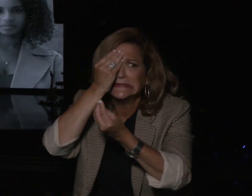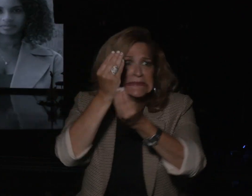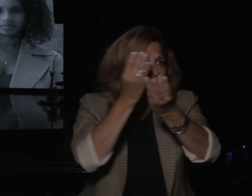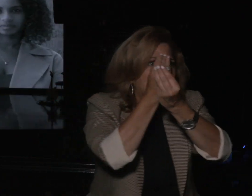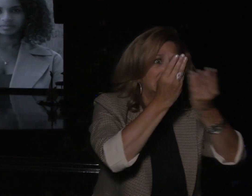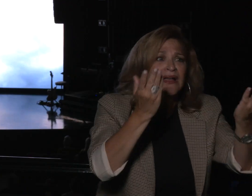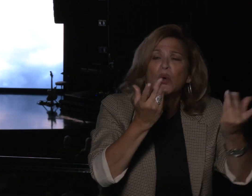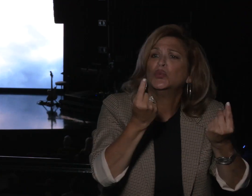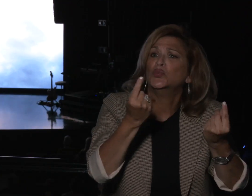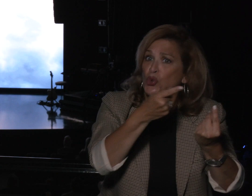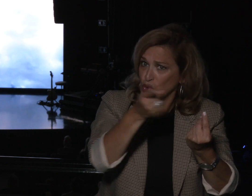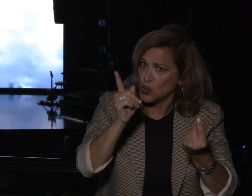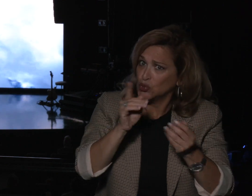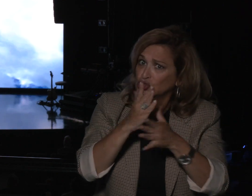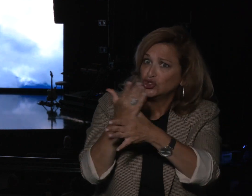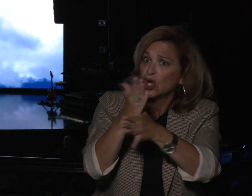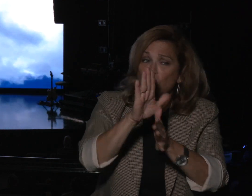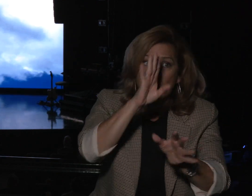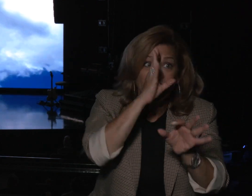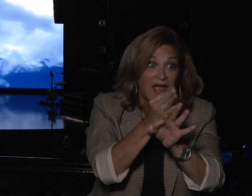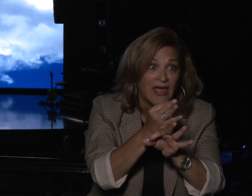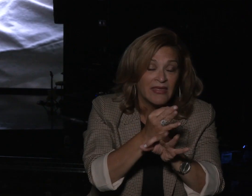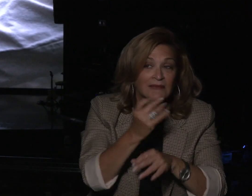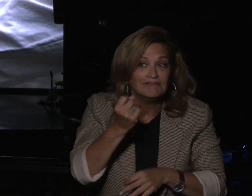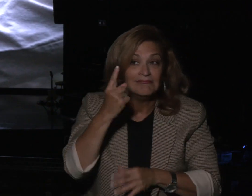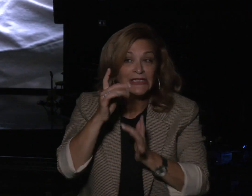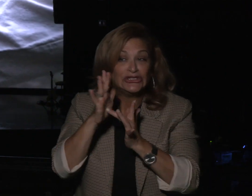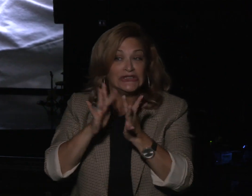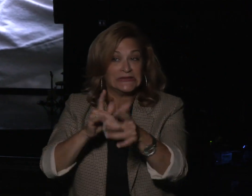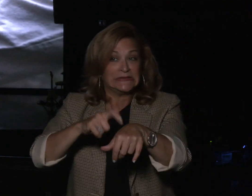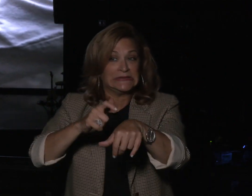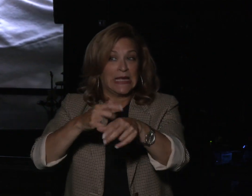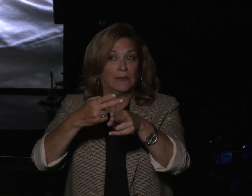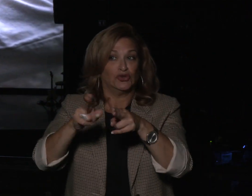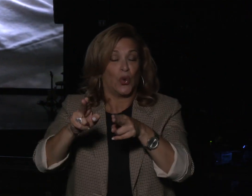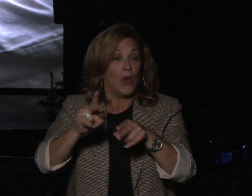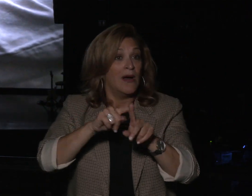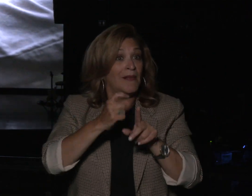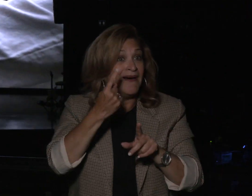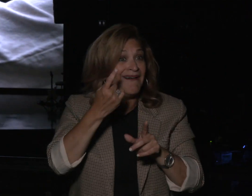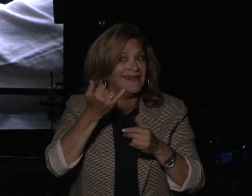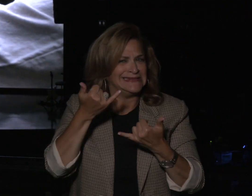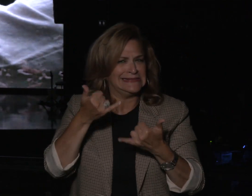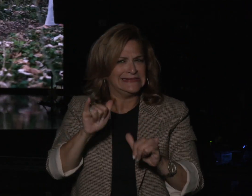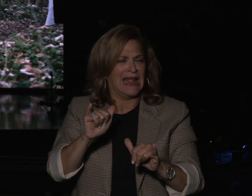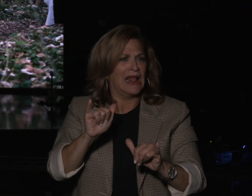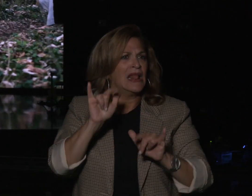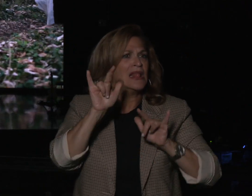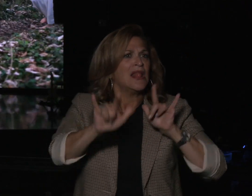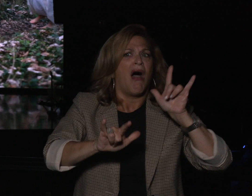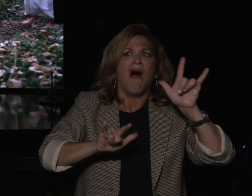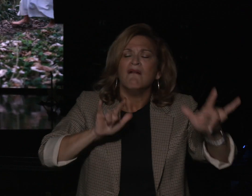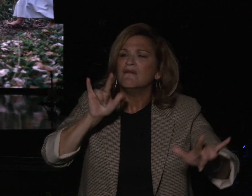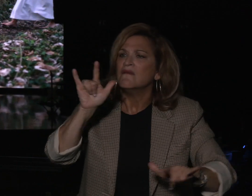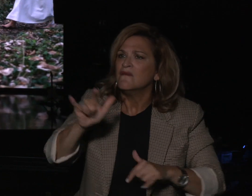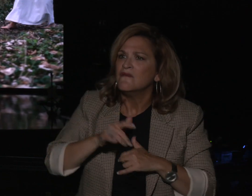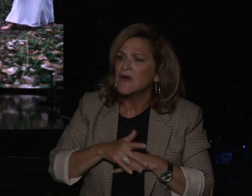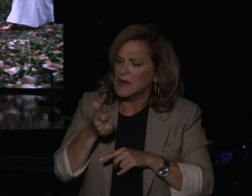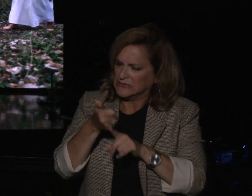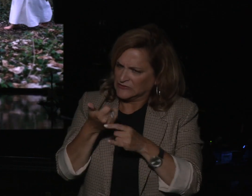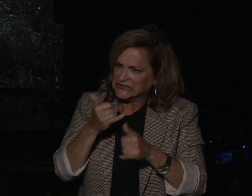faith? Jesus' time was limited, yet he still loved. He